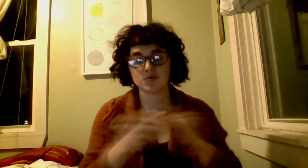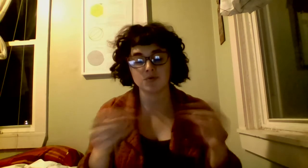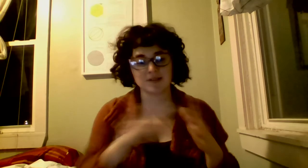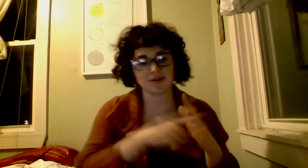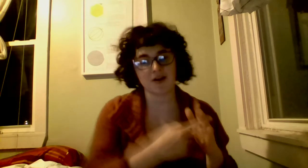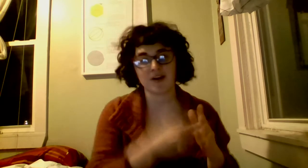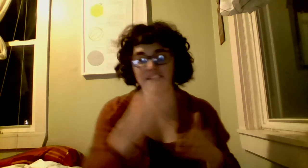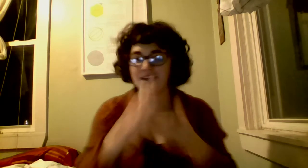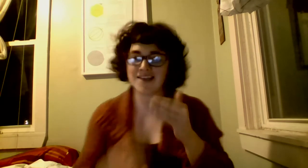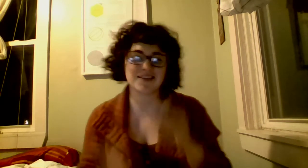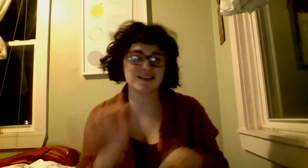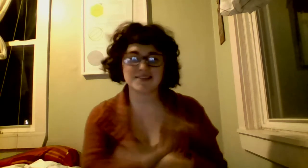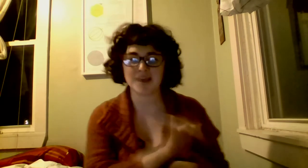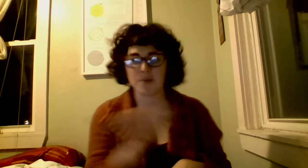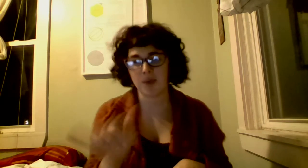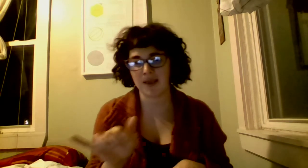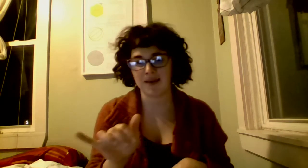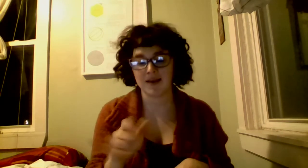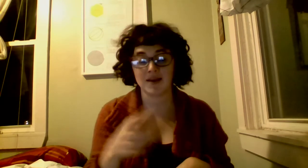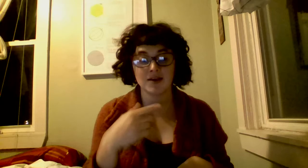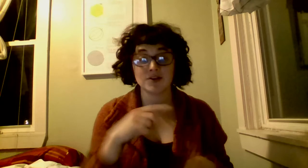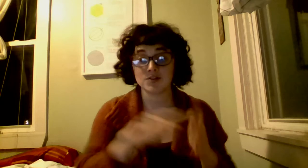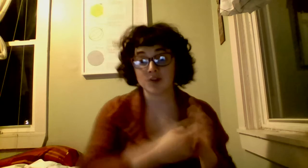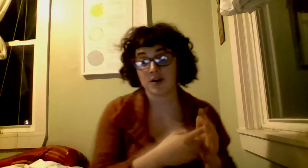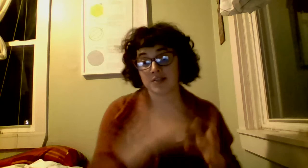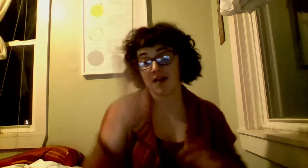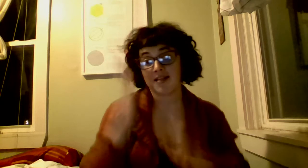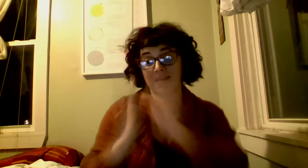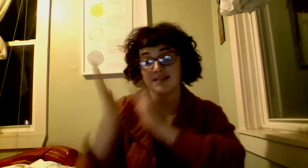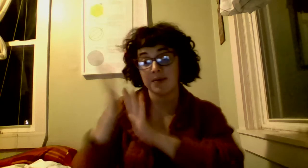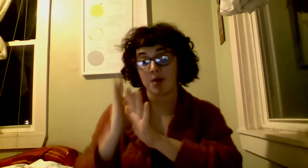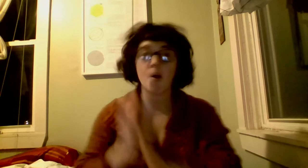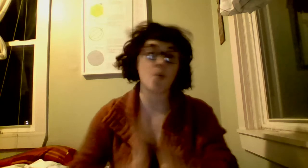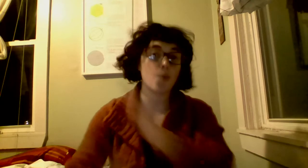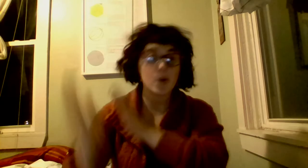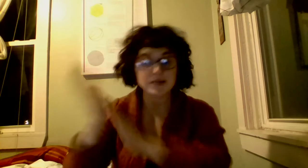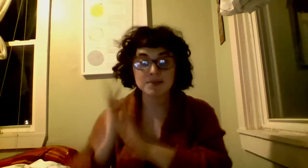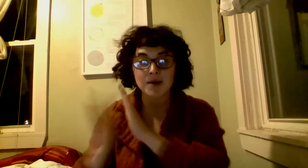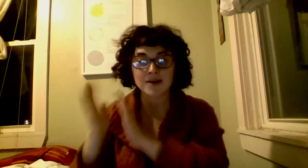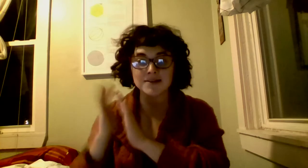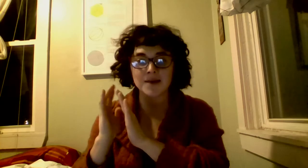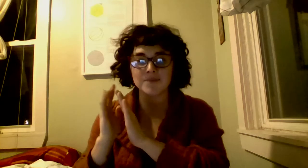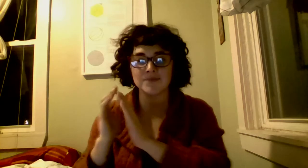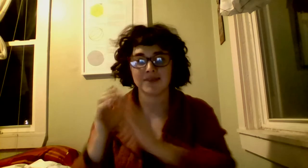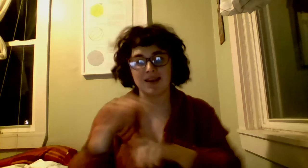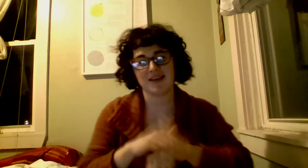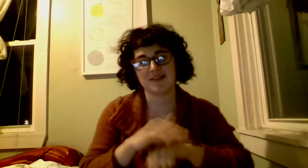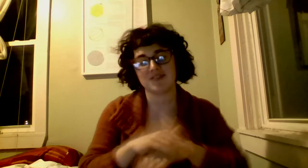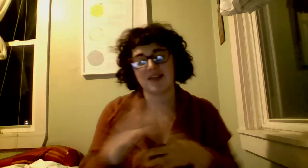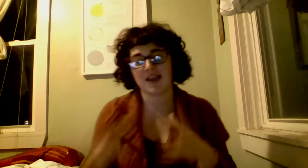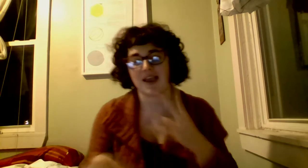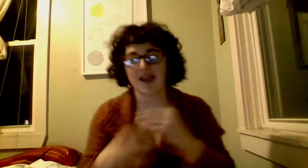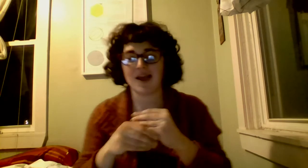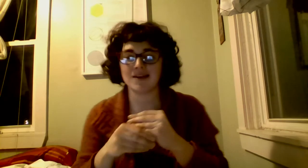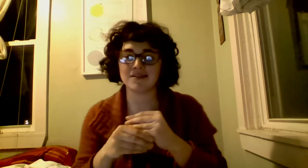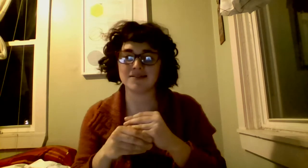right? Always begins that way, and it always ends. In English, they end and they lived happily ever after. In Norway, that's the